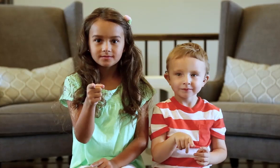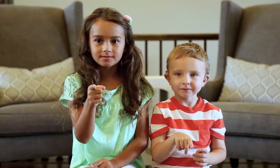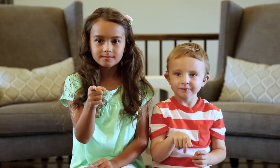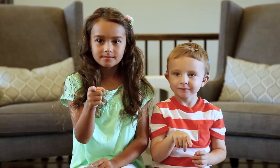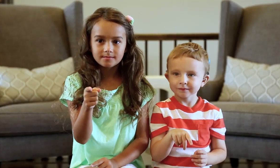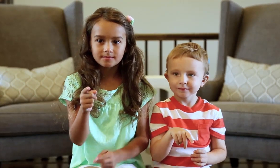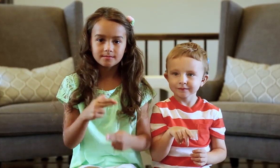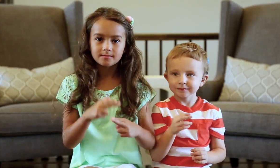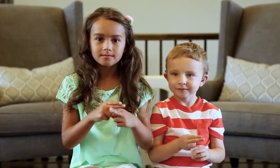You name what?